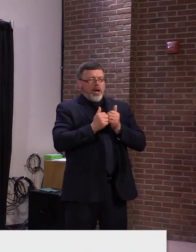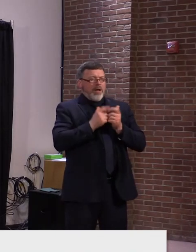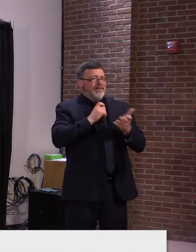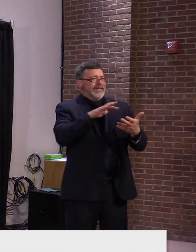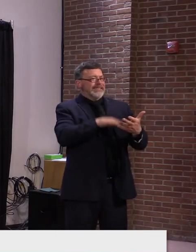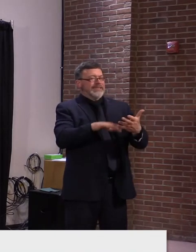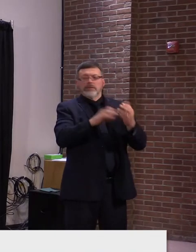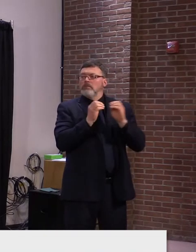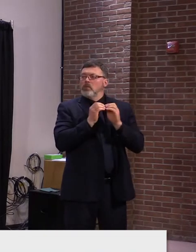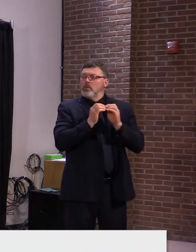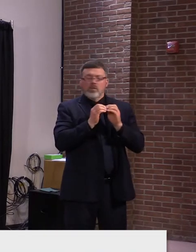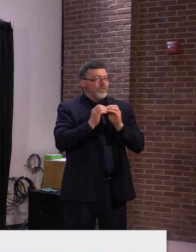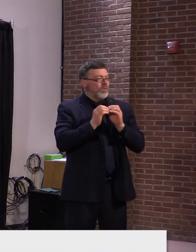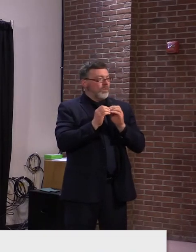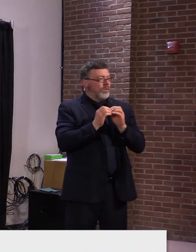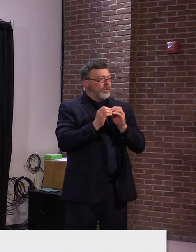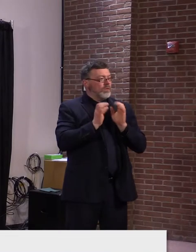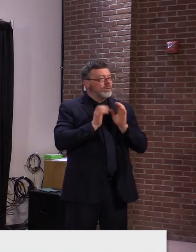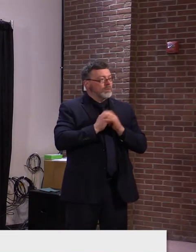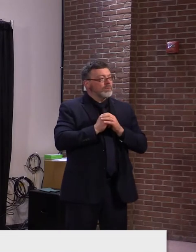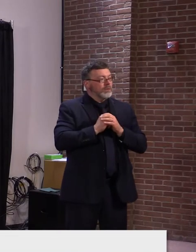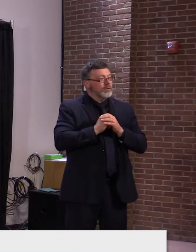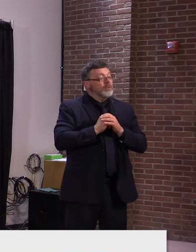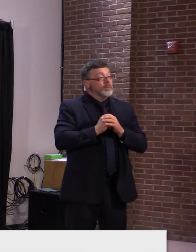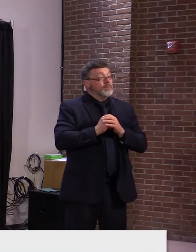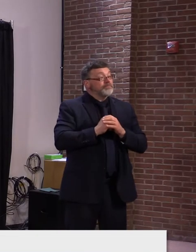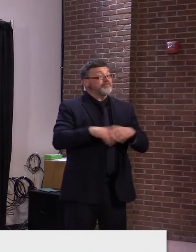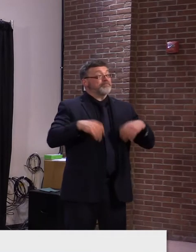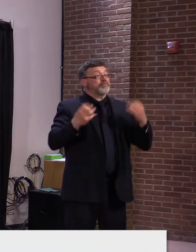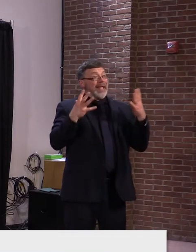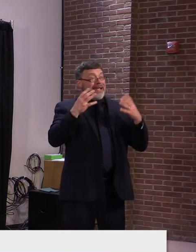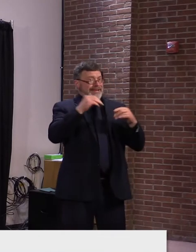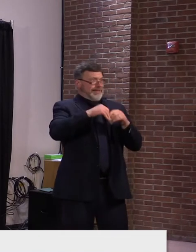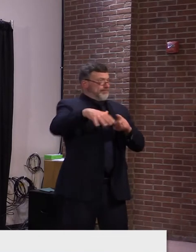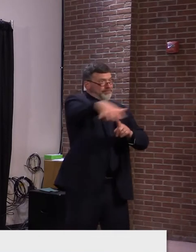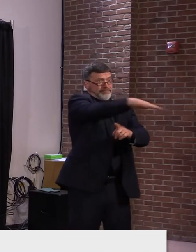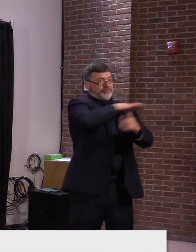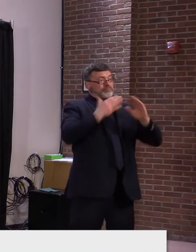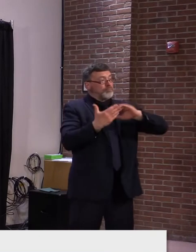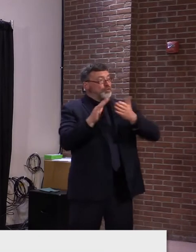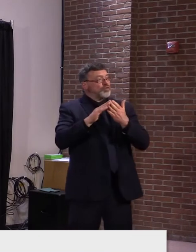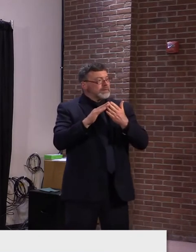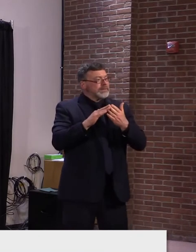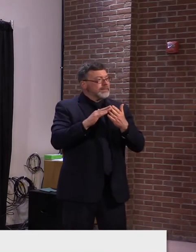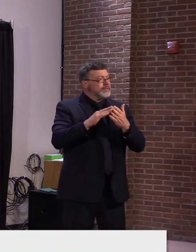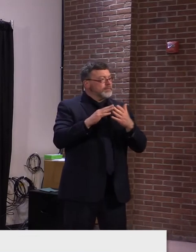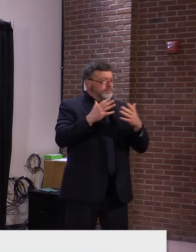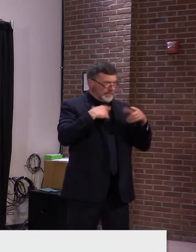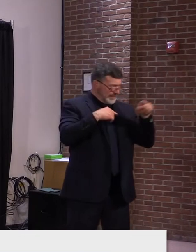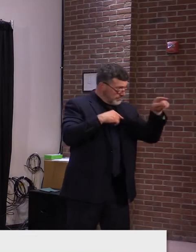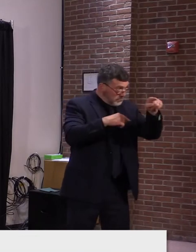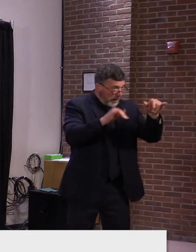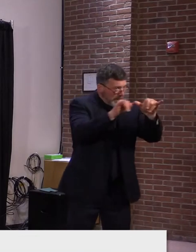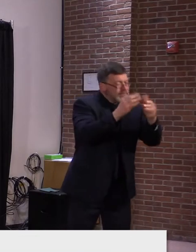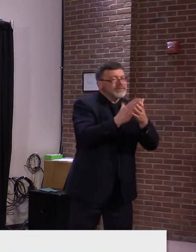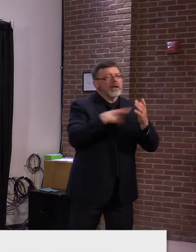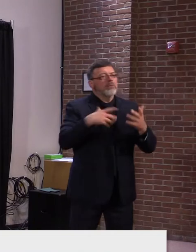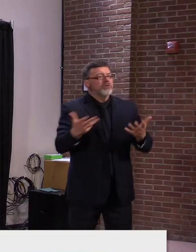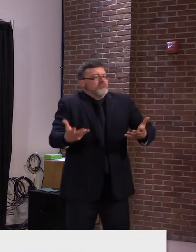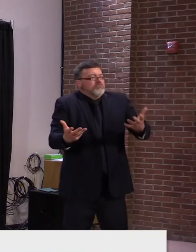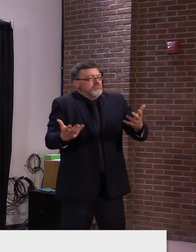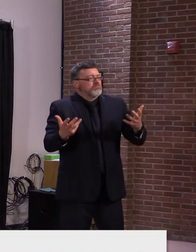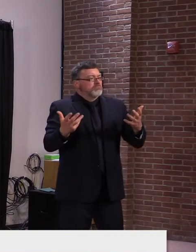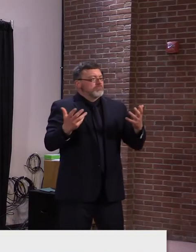it, there are many things that are in our environment, some of which we measure, some of which we don't, but there's always a baseline